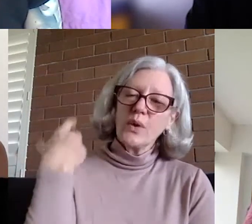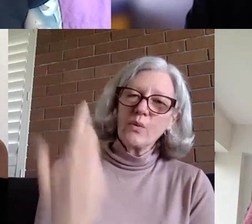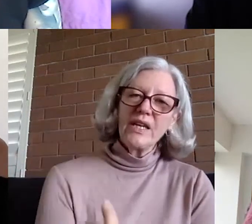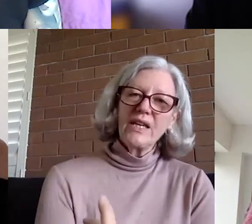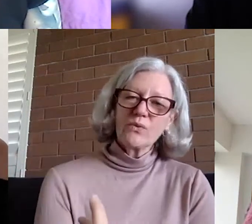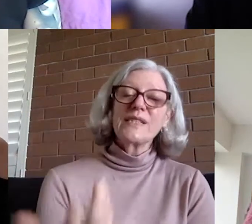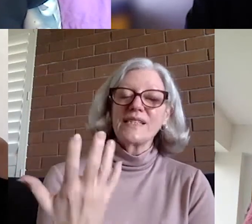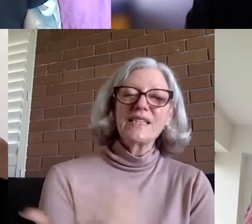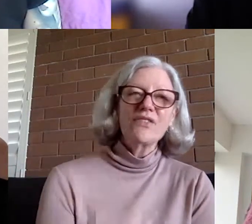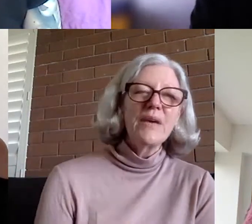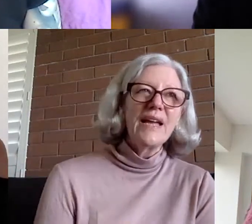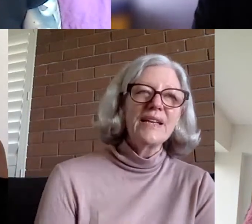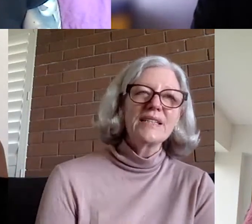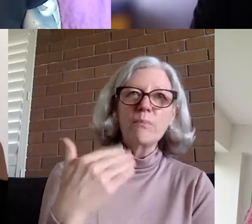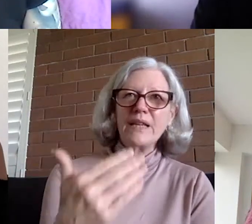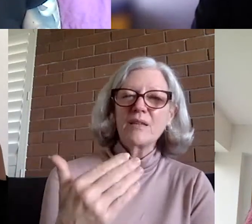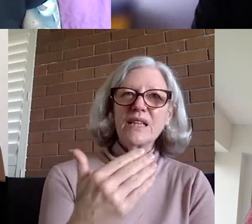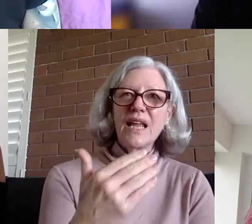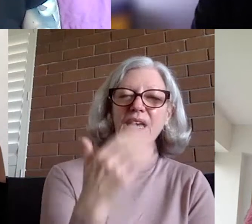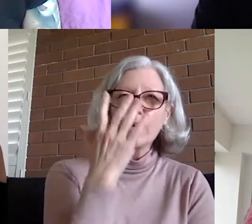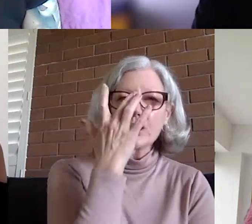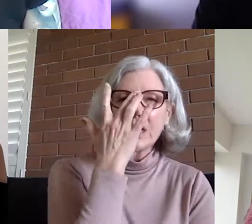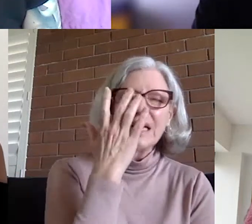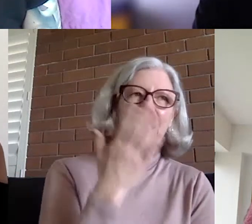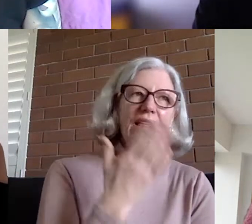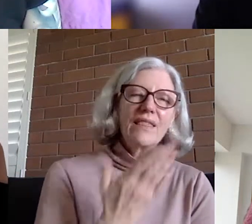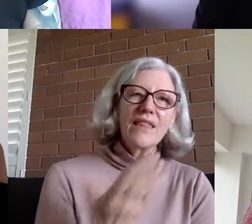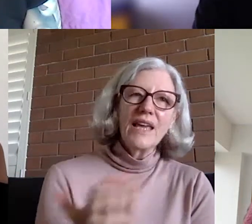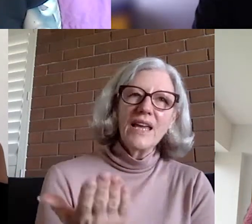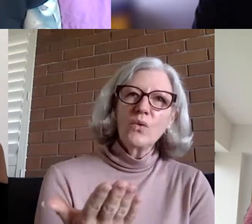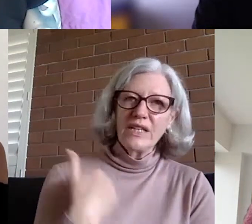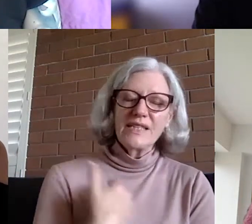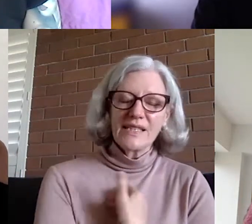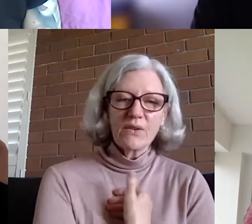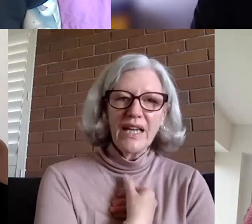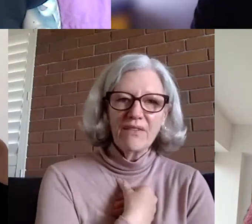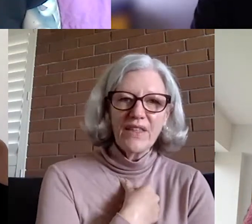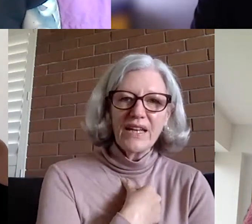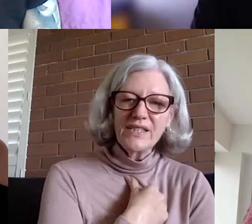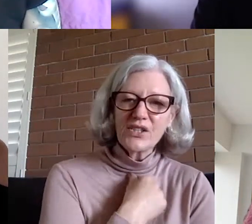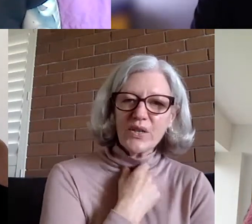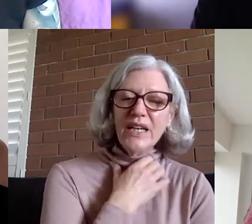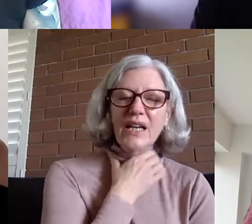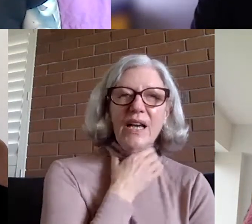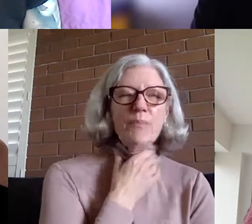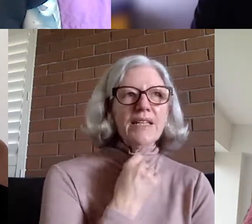When we receive them and embed them in the language, then we don't necessarily have that history,